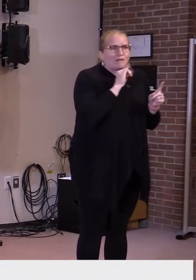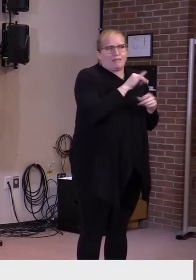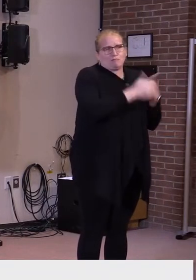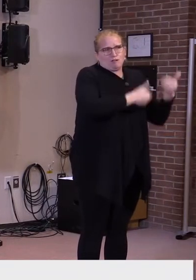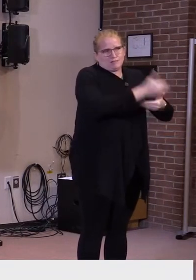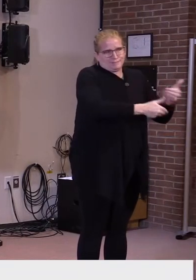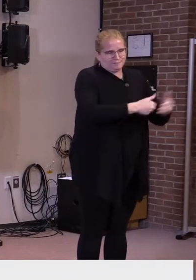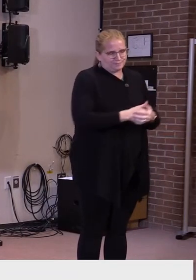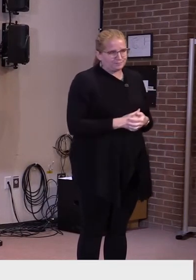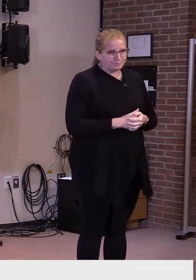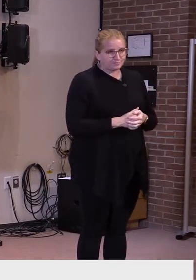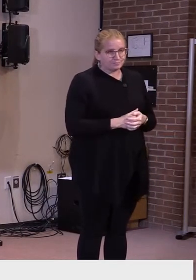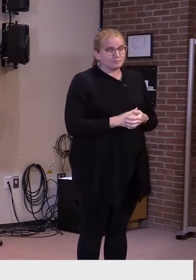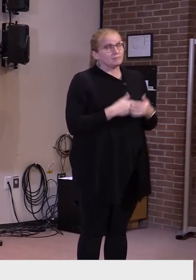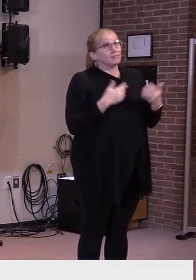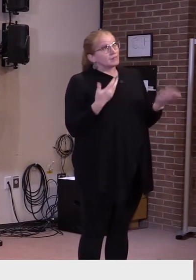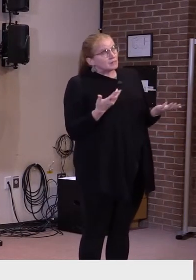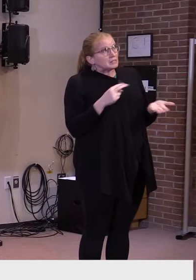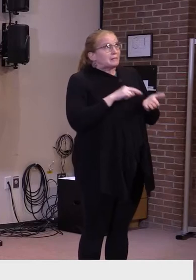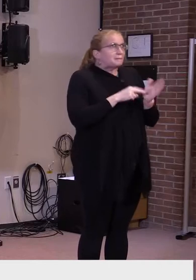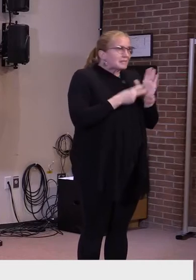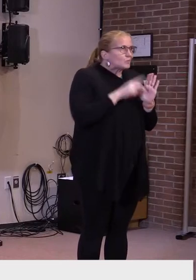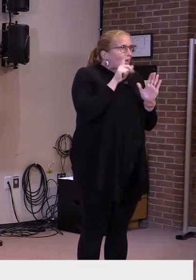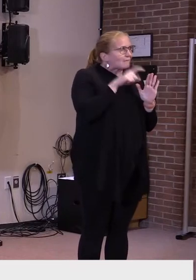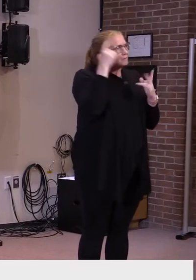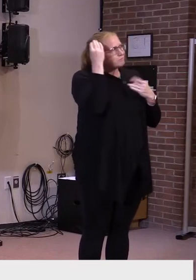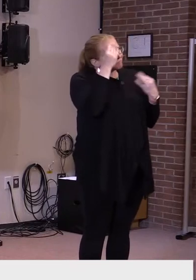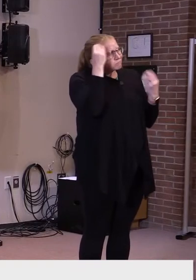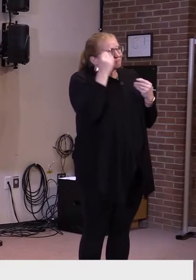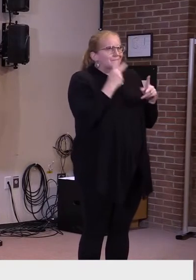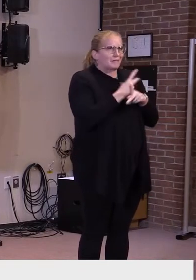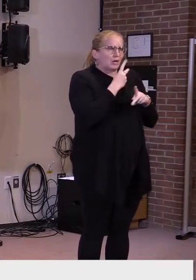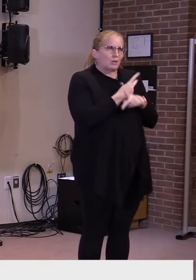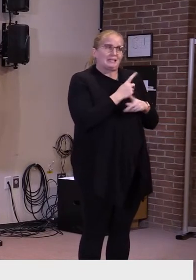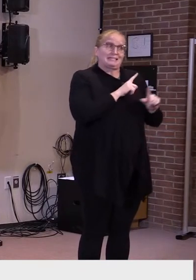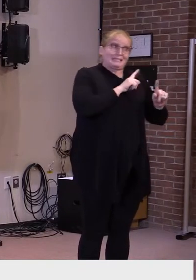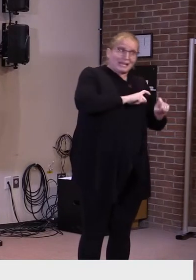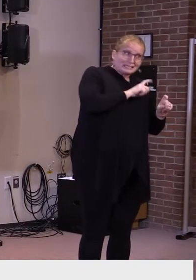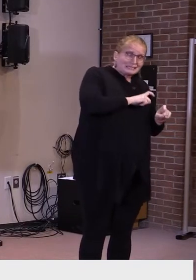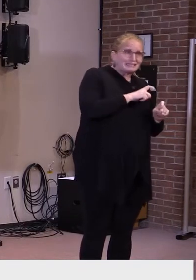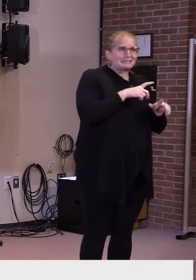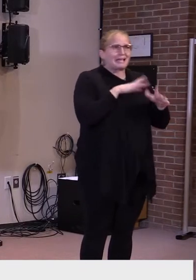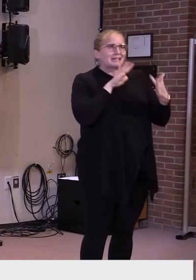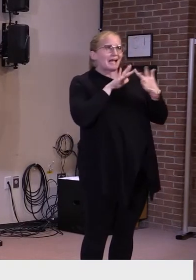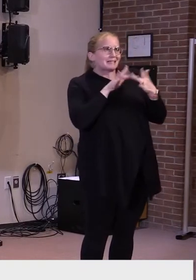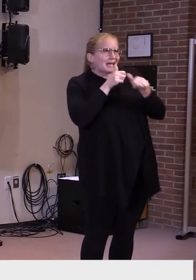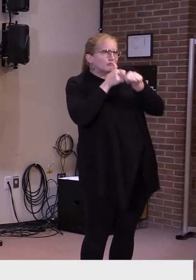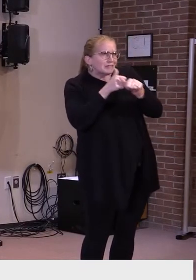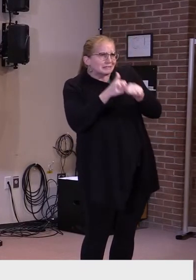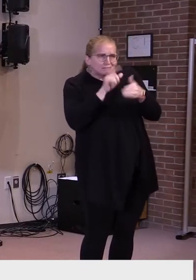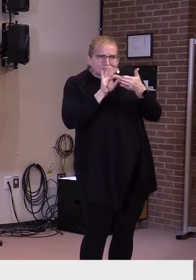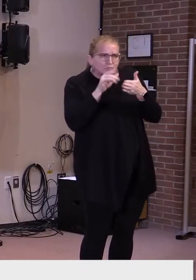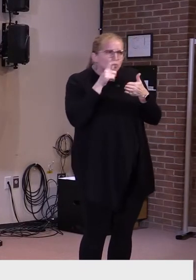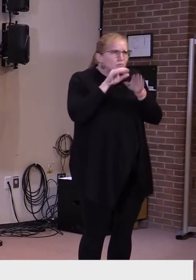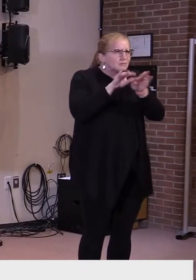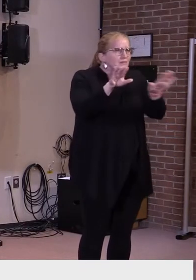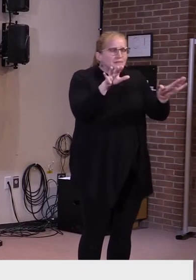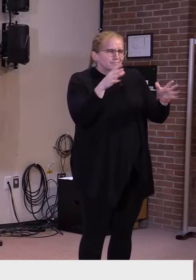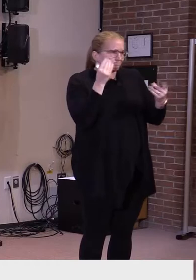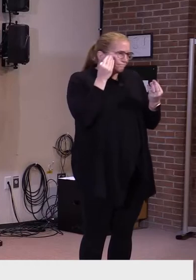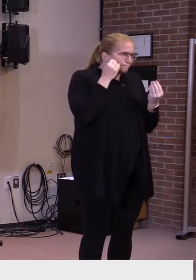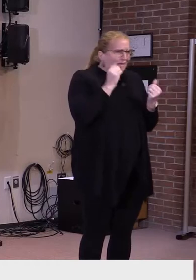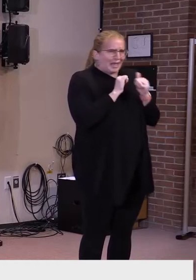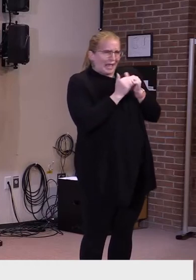process. This requires thinking through both our testing and contact tracing strategies, looking at how we